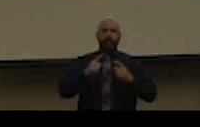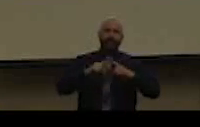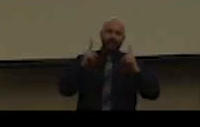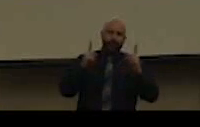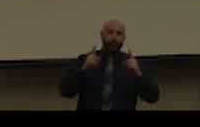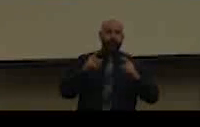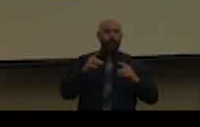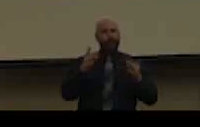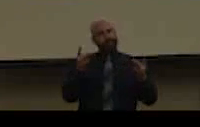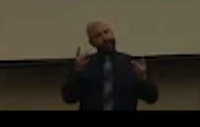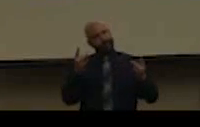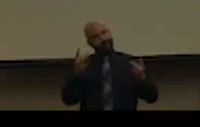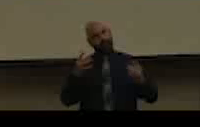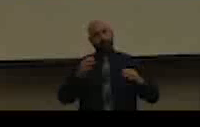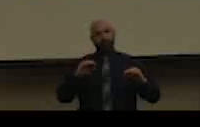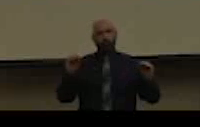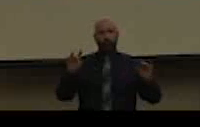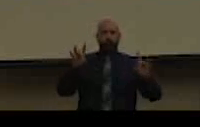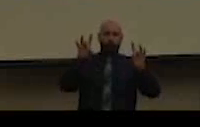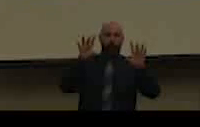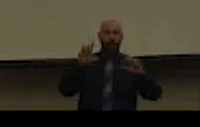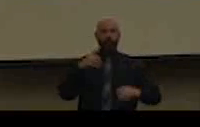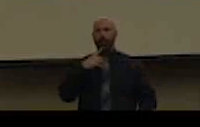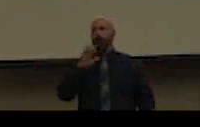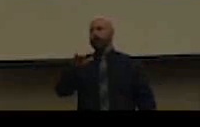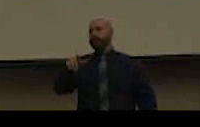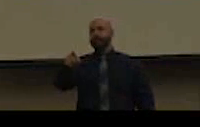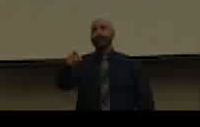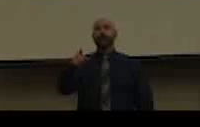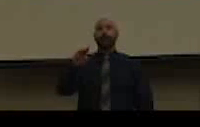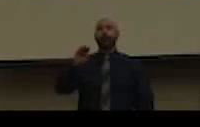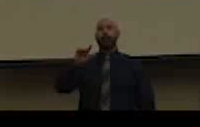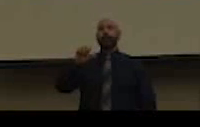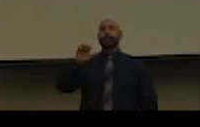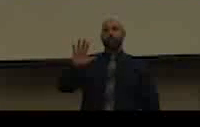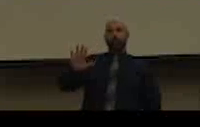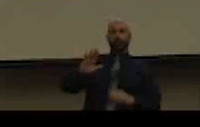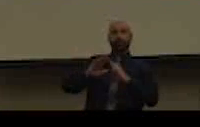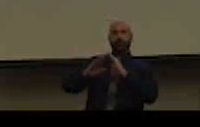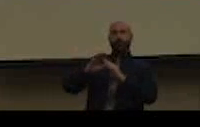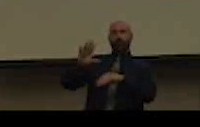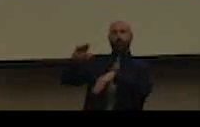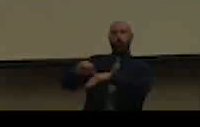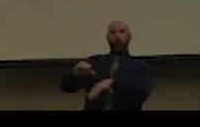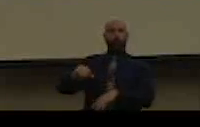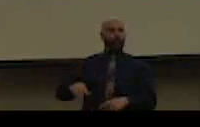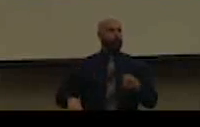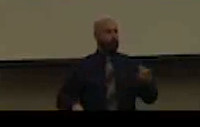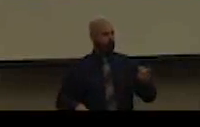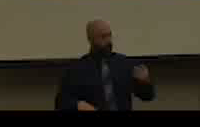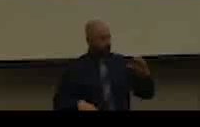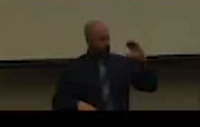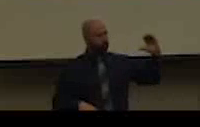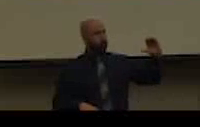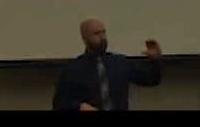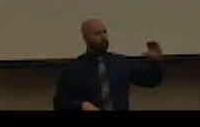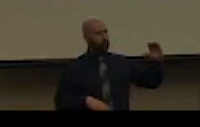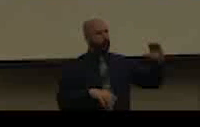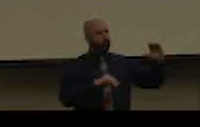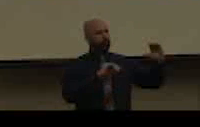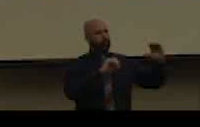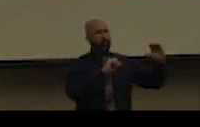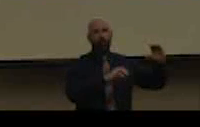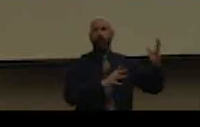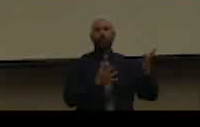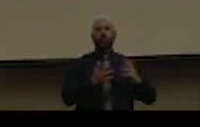says Melissa's city should cost X and Libby's city should cost Y. So we have a lot more study to do. We're working with some researchers